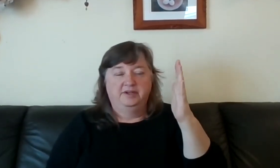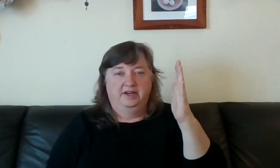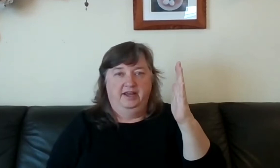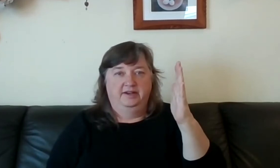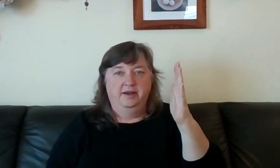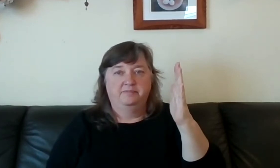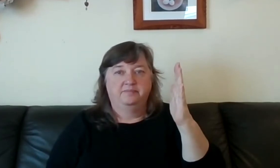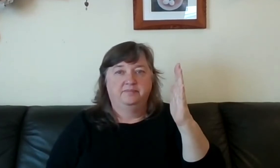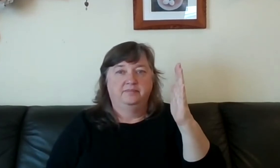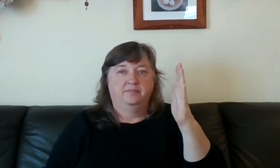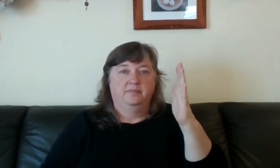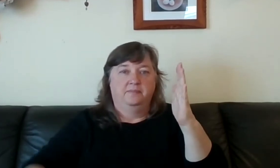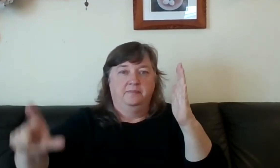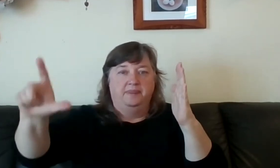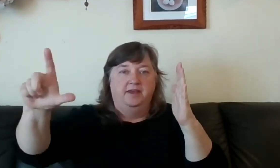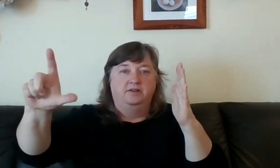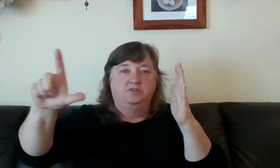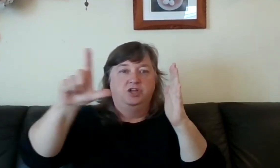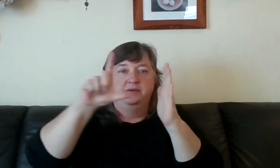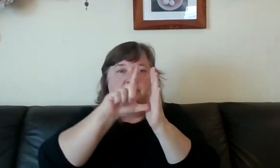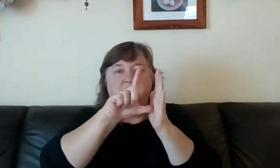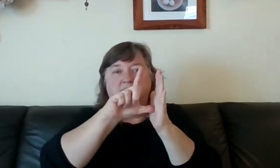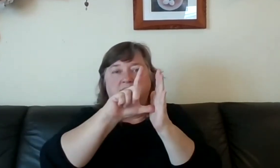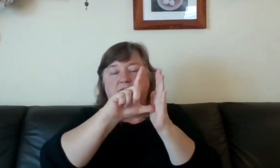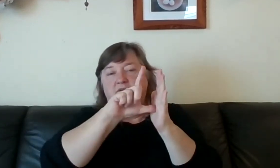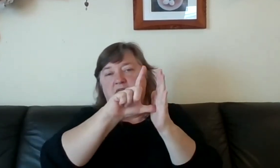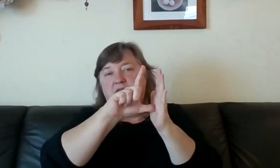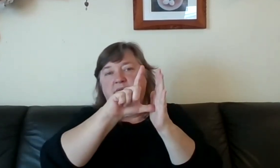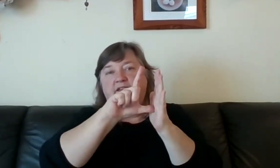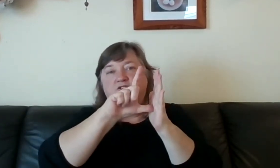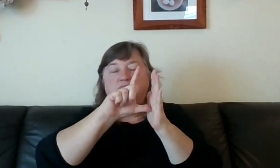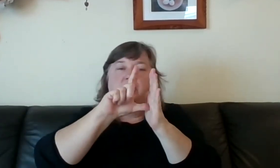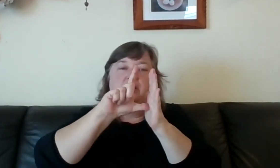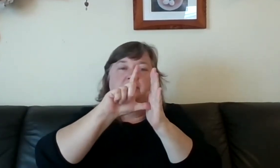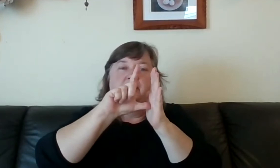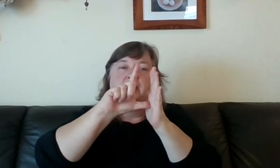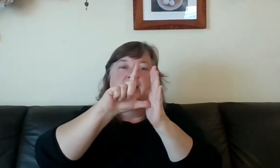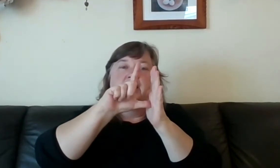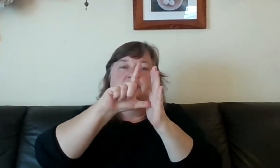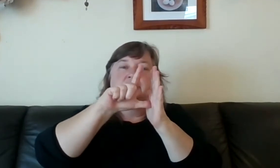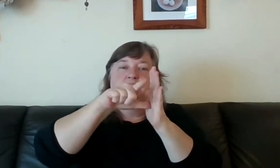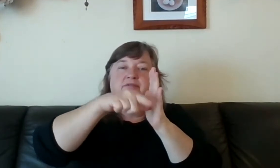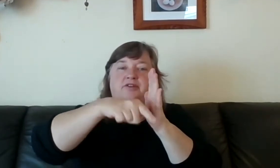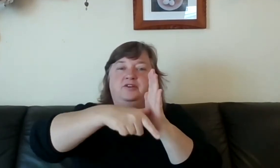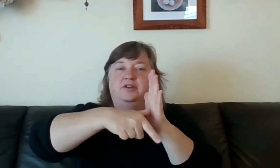non-dominant hand up, L shape, thumb against your palm, and just pivot your